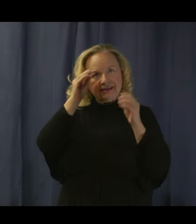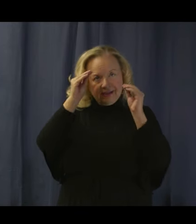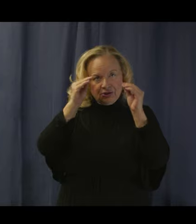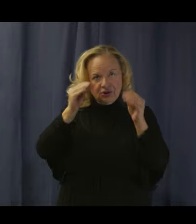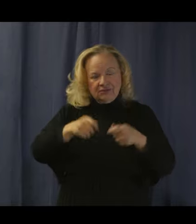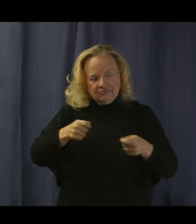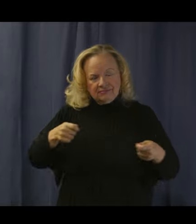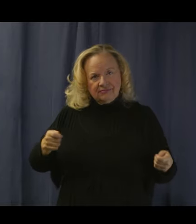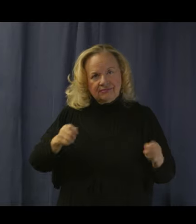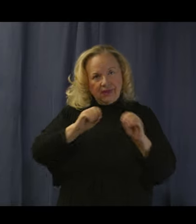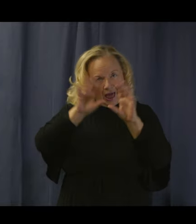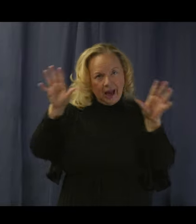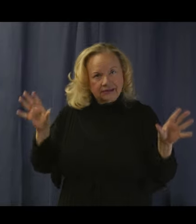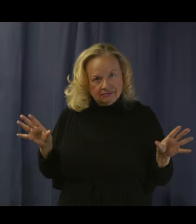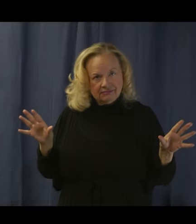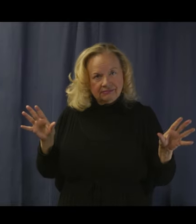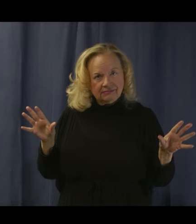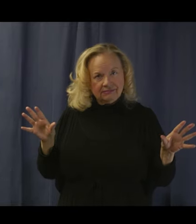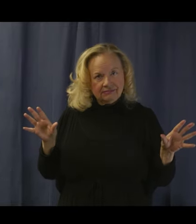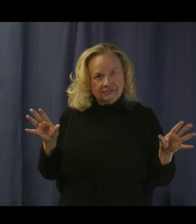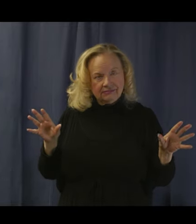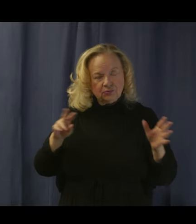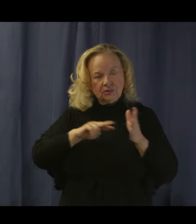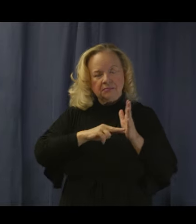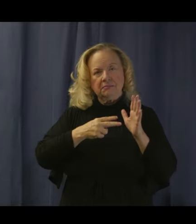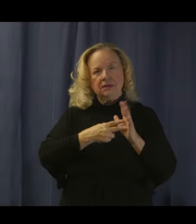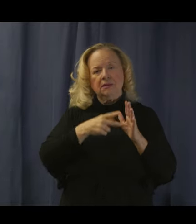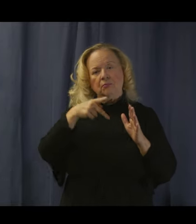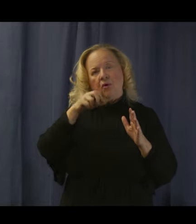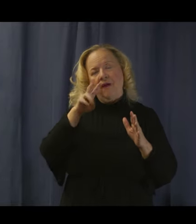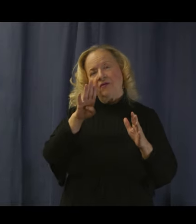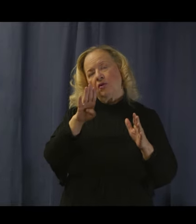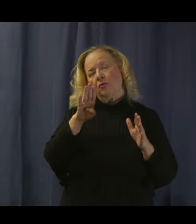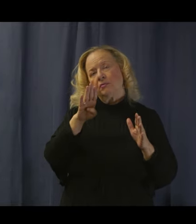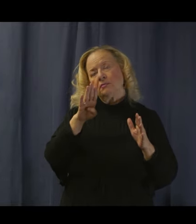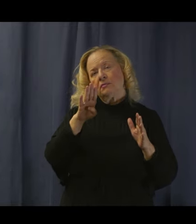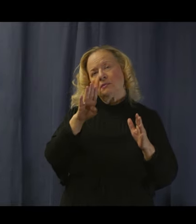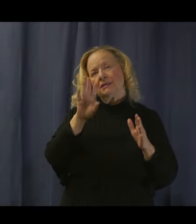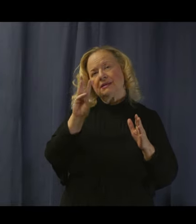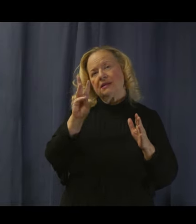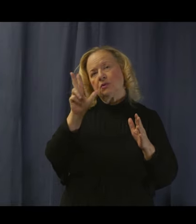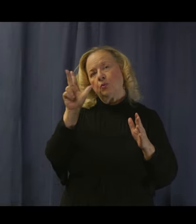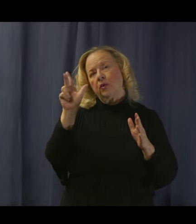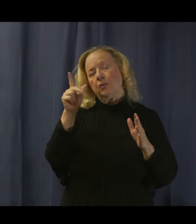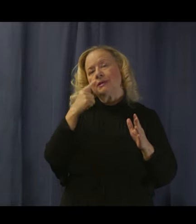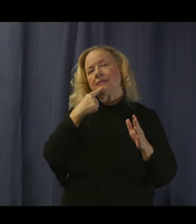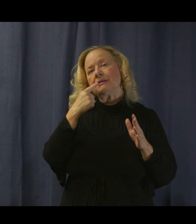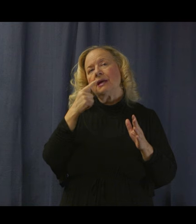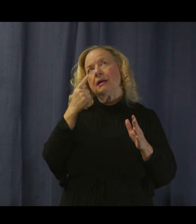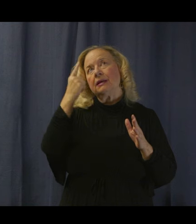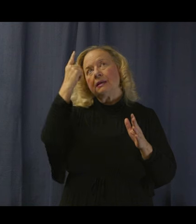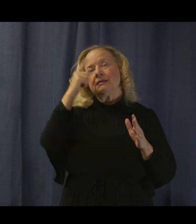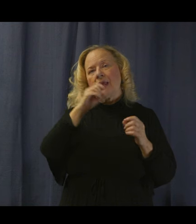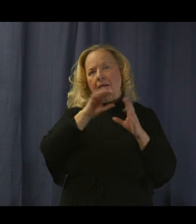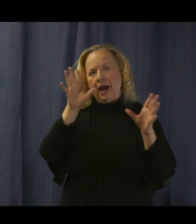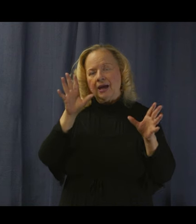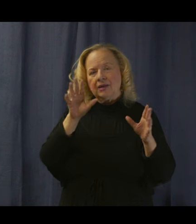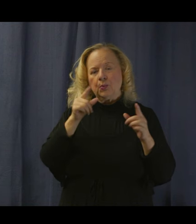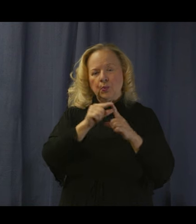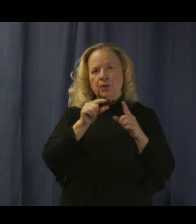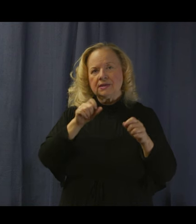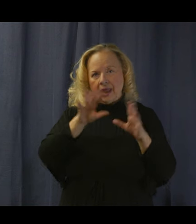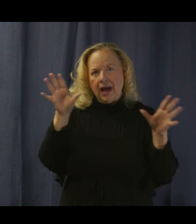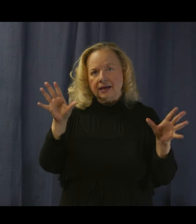says. Proverbs 6:23, the Torah is the light. And we know Yeshua is as well. And let's stand and we'll open